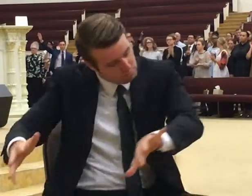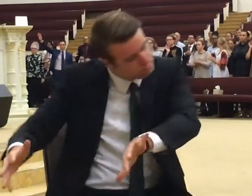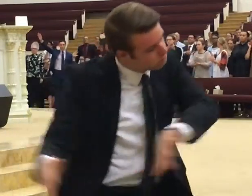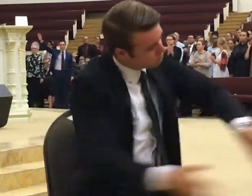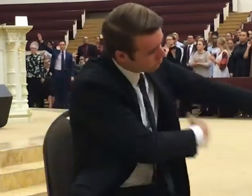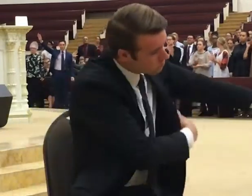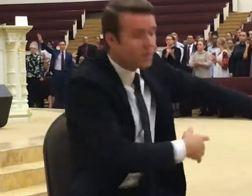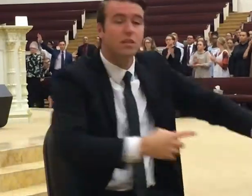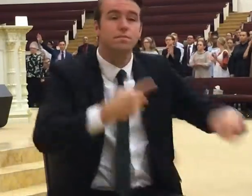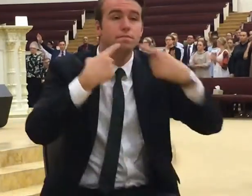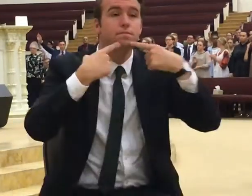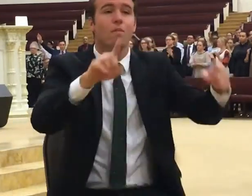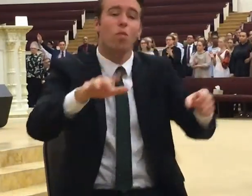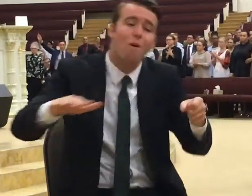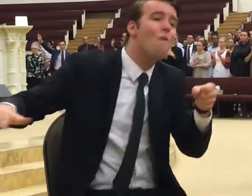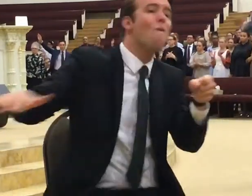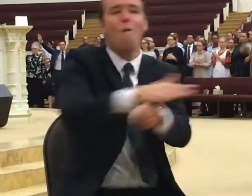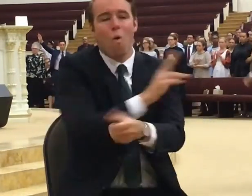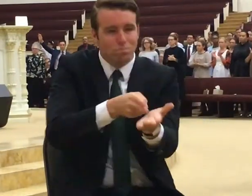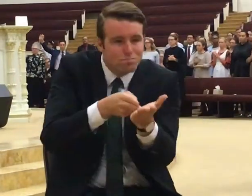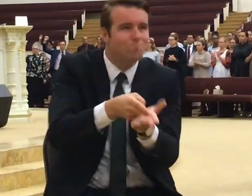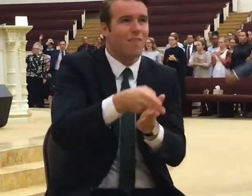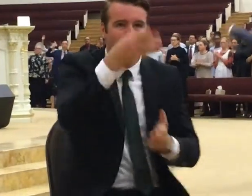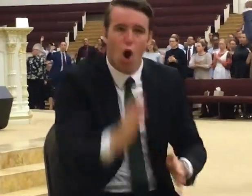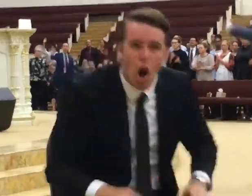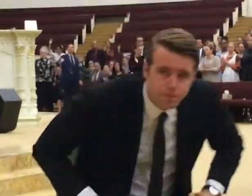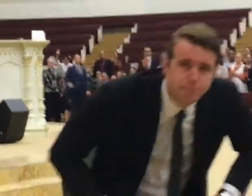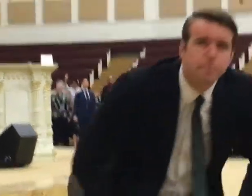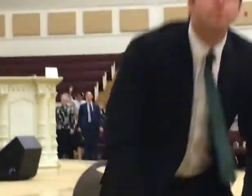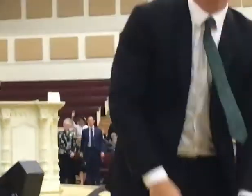declare the whole counsel of God.